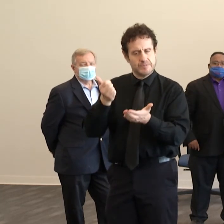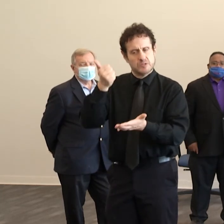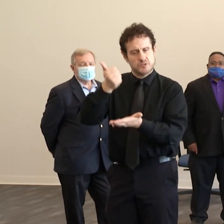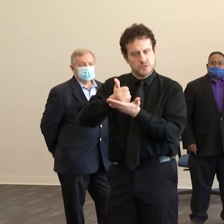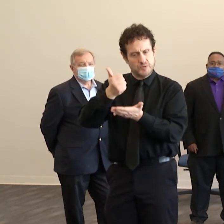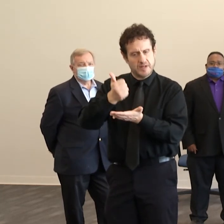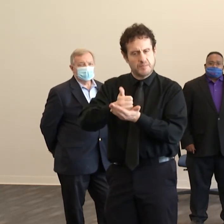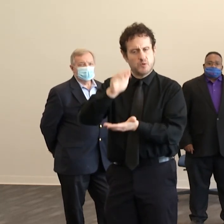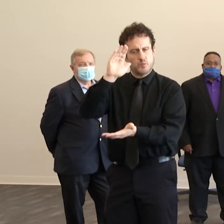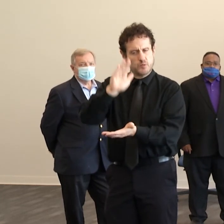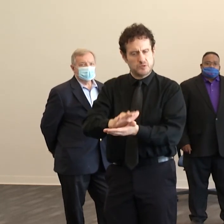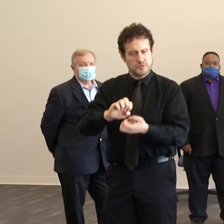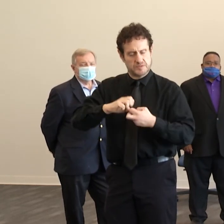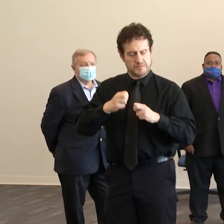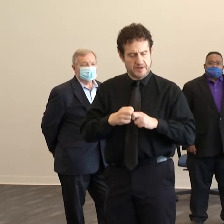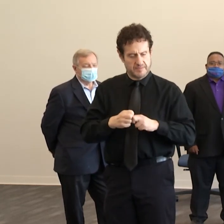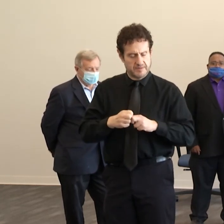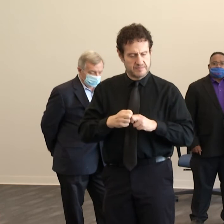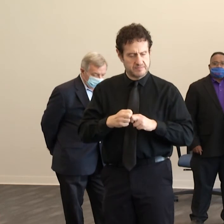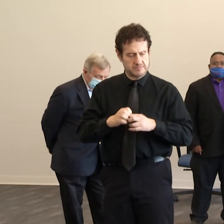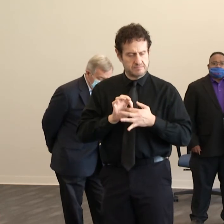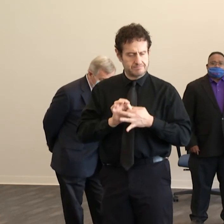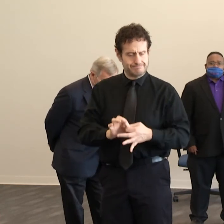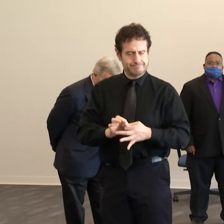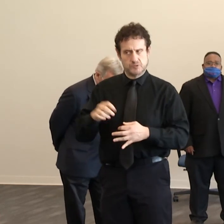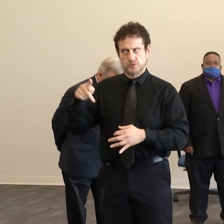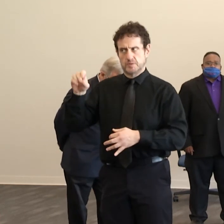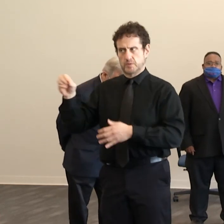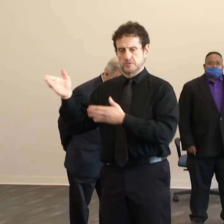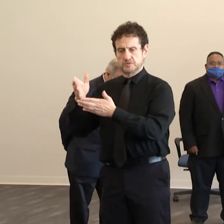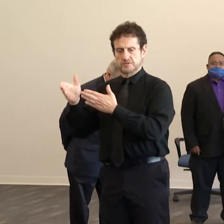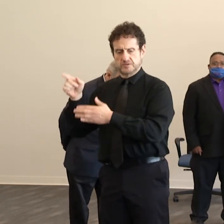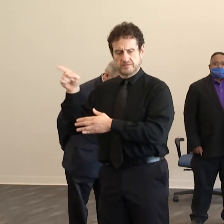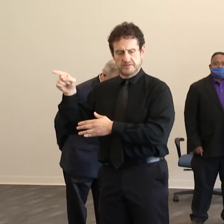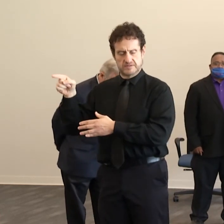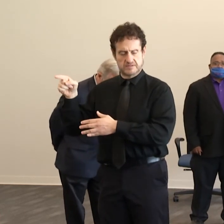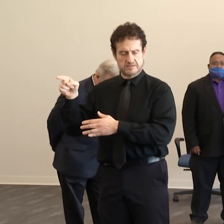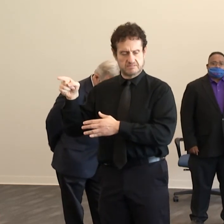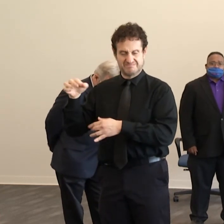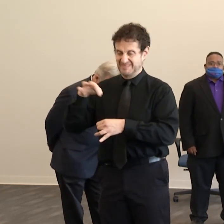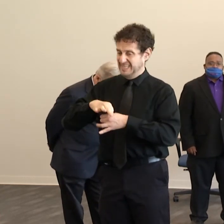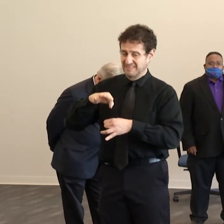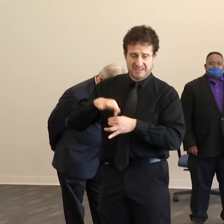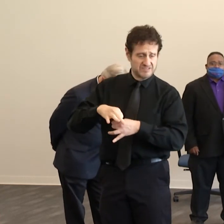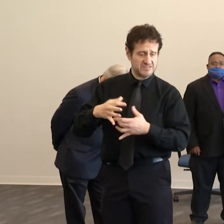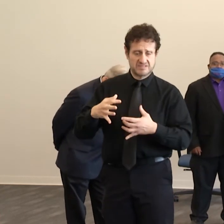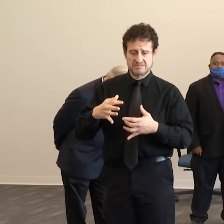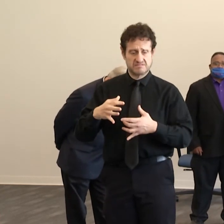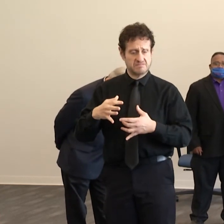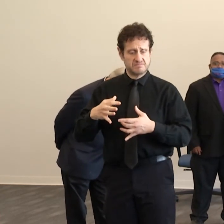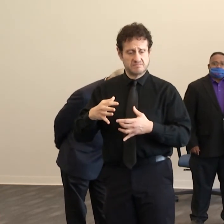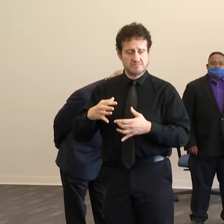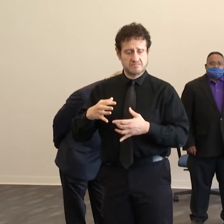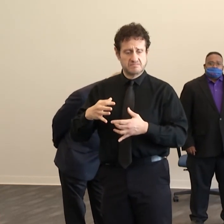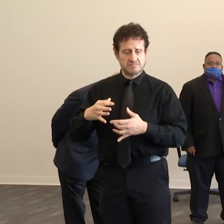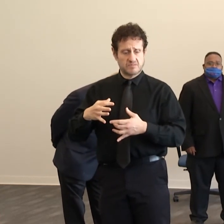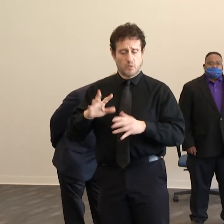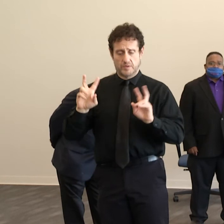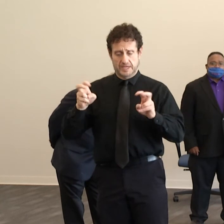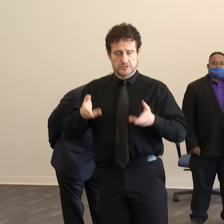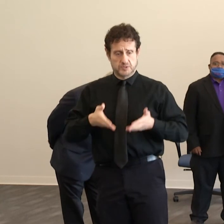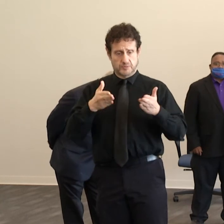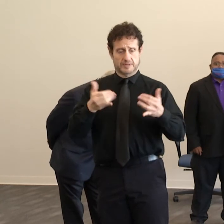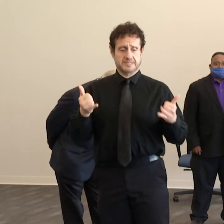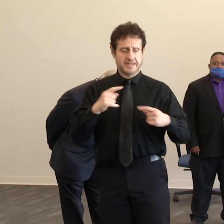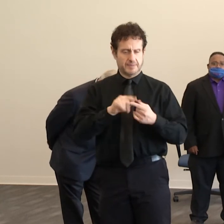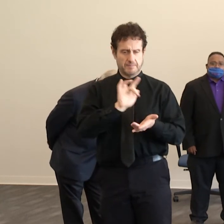mitigate any issues as it relates to the Postal Service, the election, or this issue you're bringing up today about